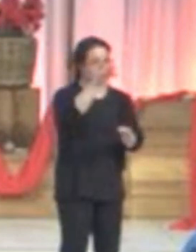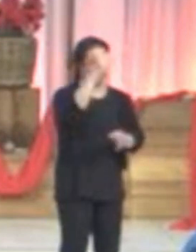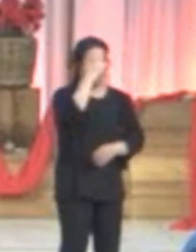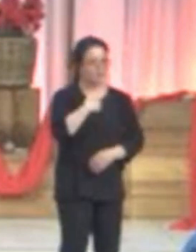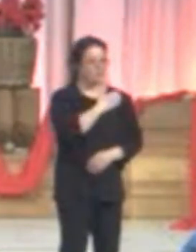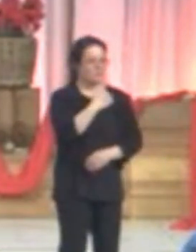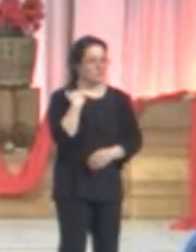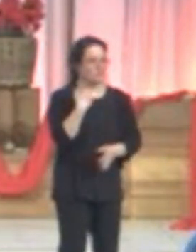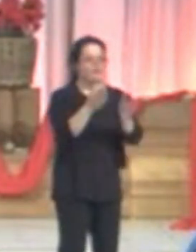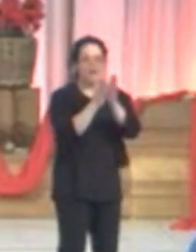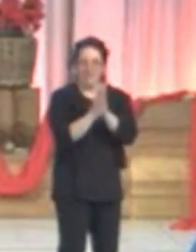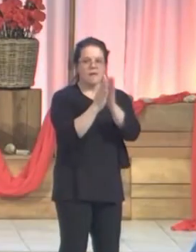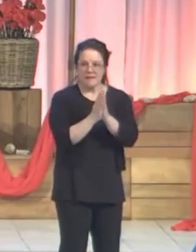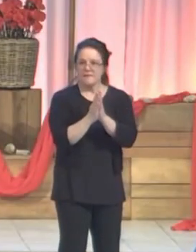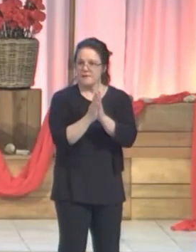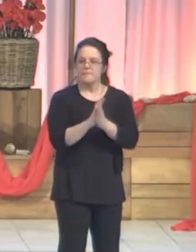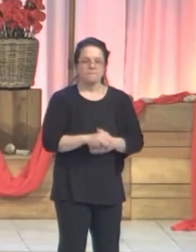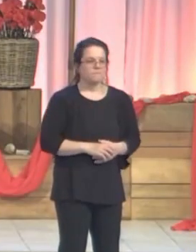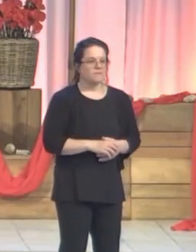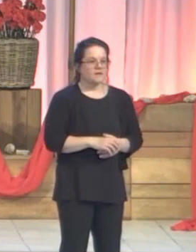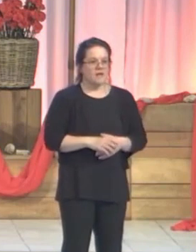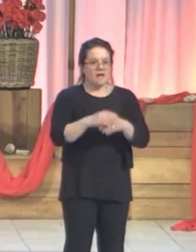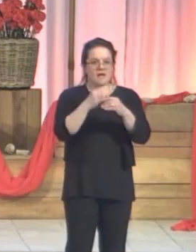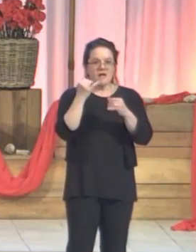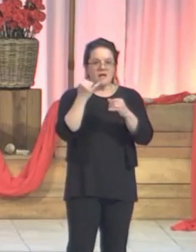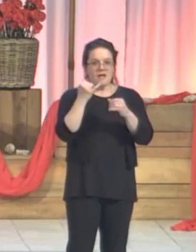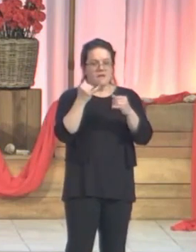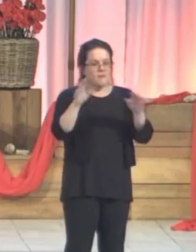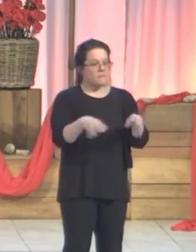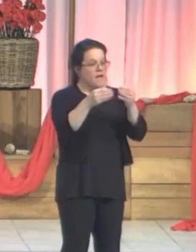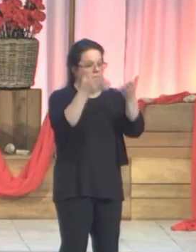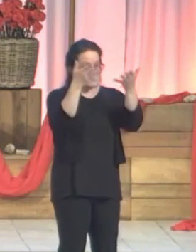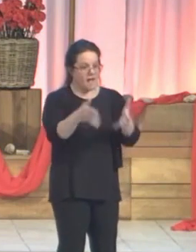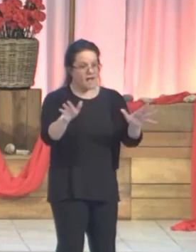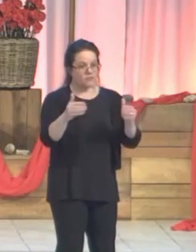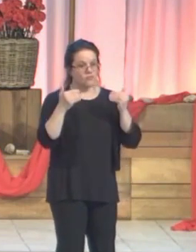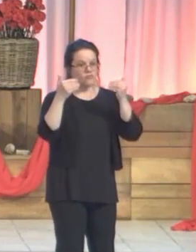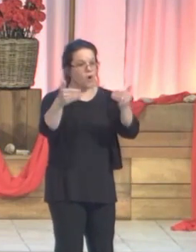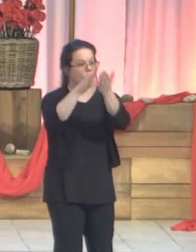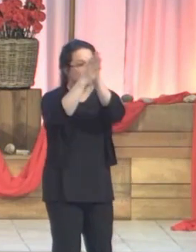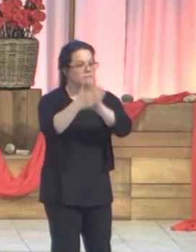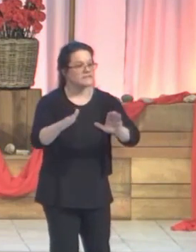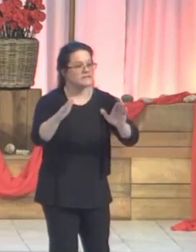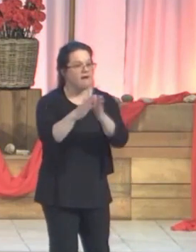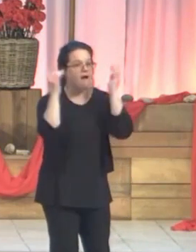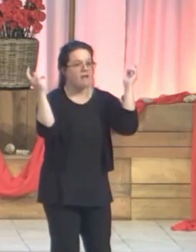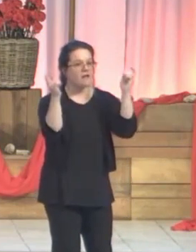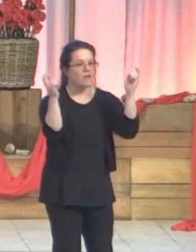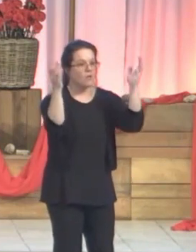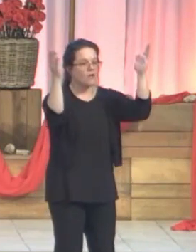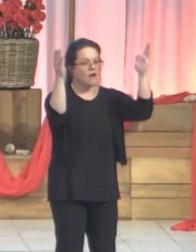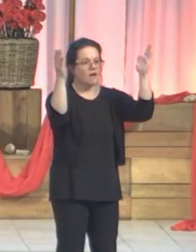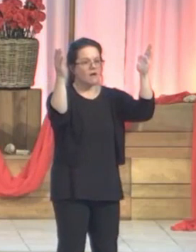Spirit. Amen. Amen. The Mass never ends. The Mass never ends. Alleluia.